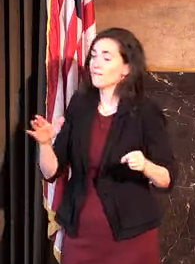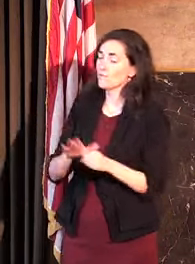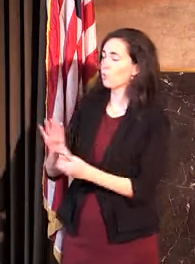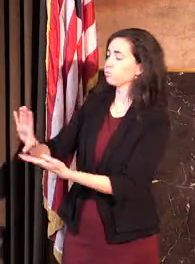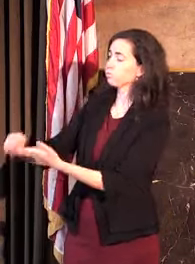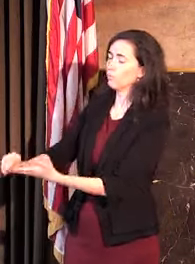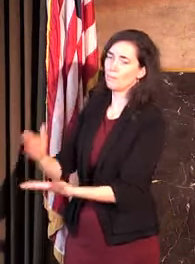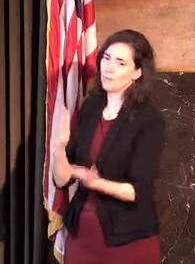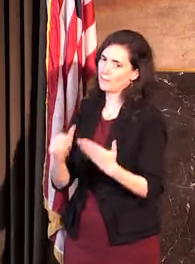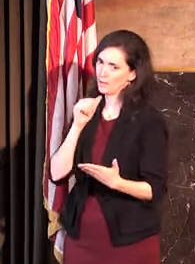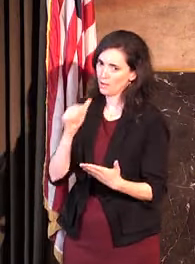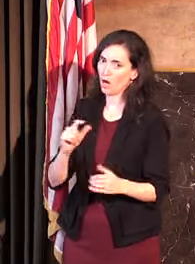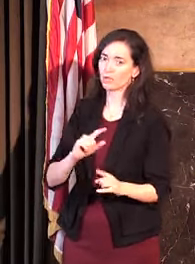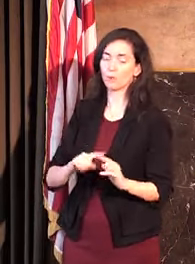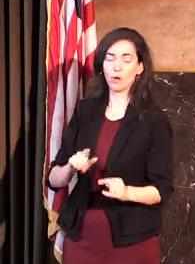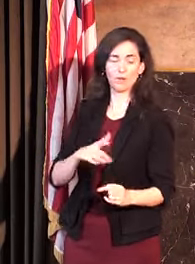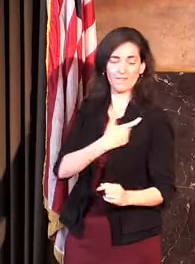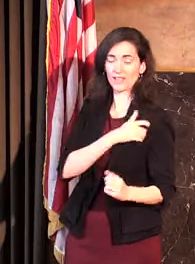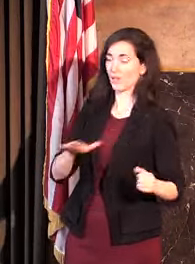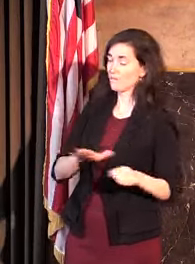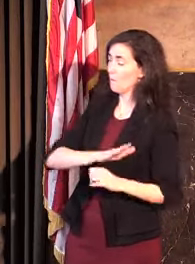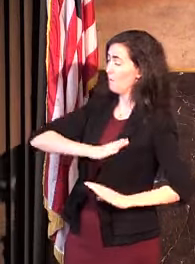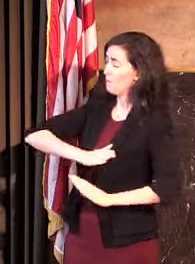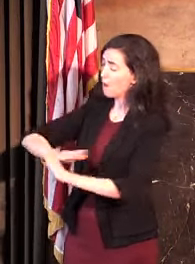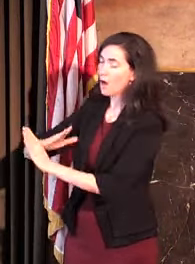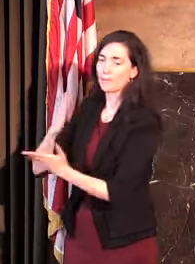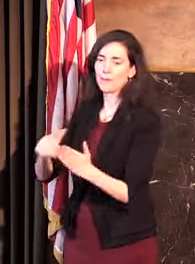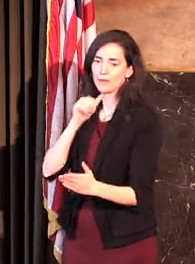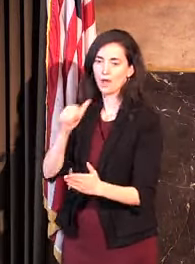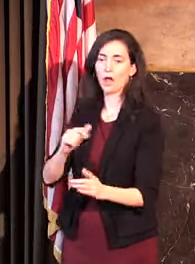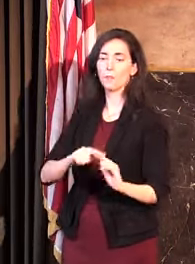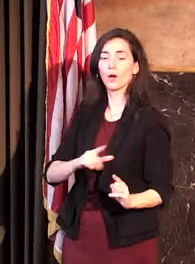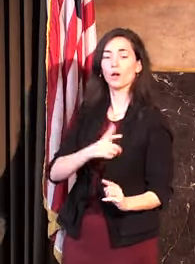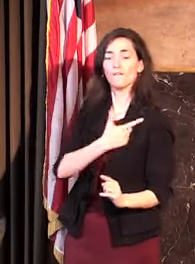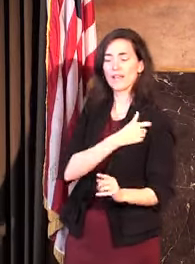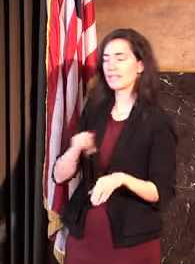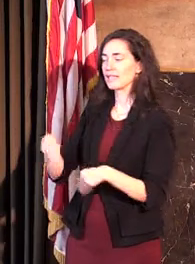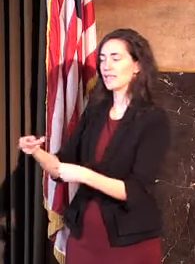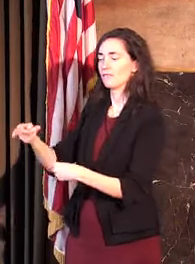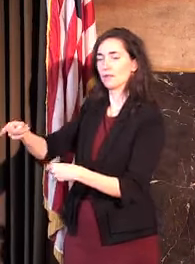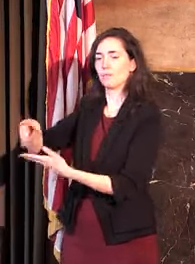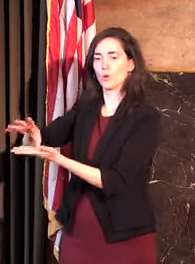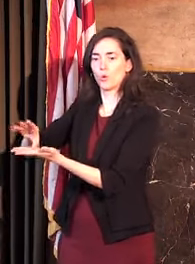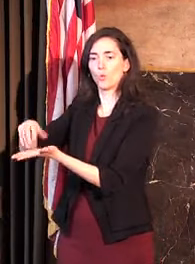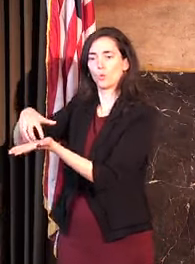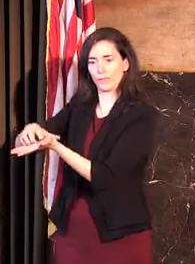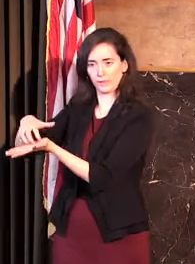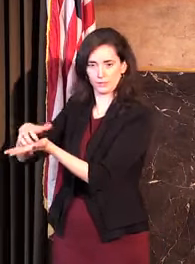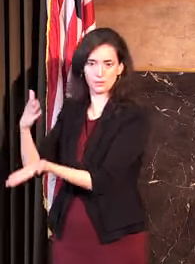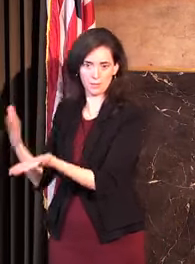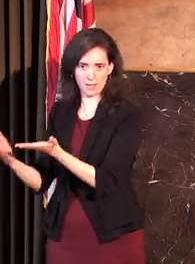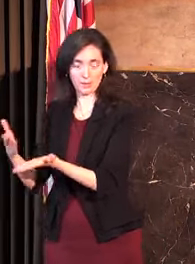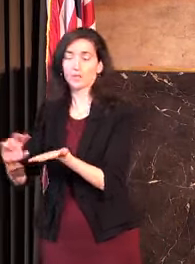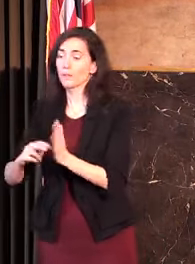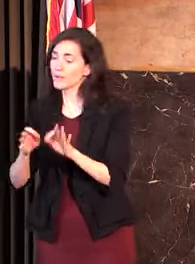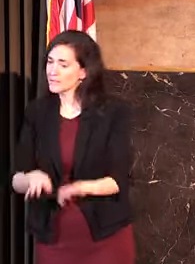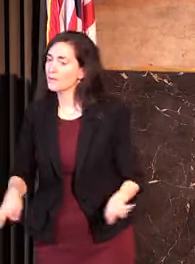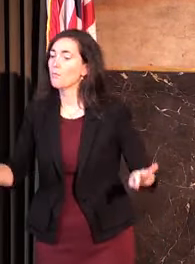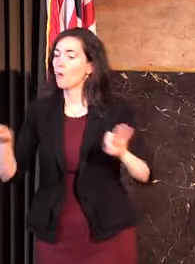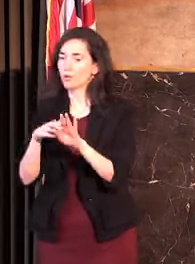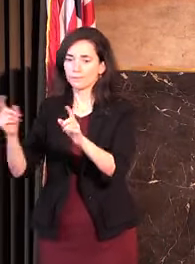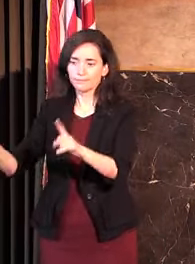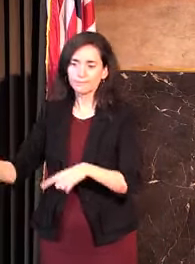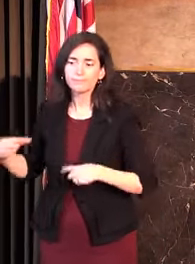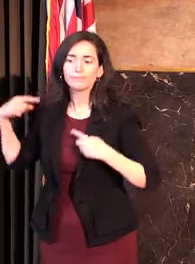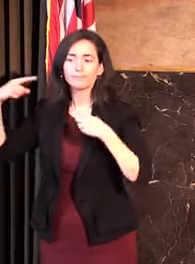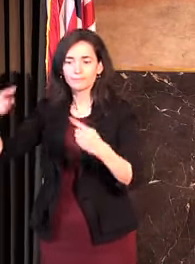continue to encourage, promote, and reduce barriers to vaccinations. And that's what the Louisiana Department of Health has been doing throughout